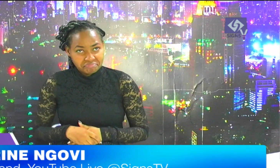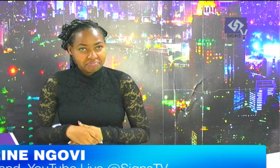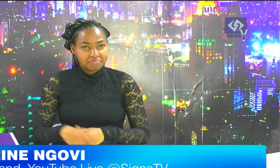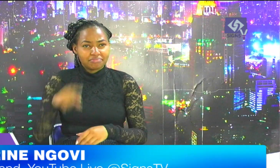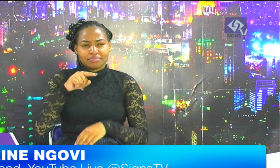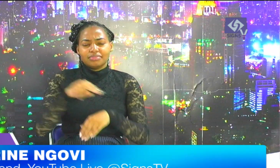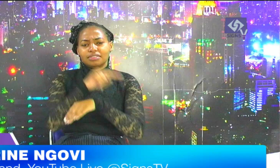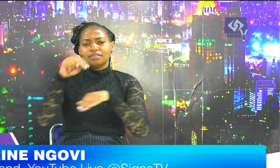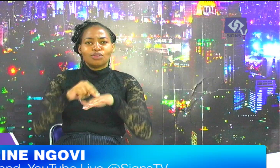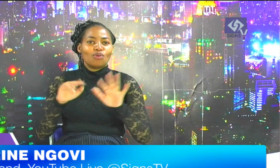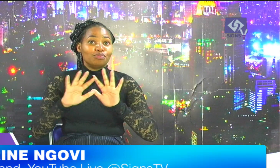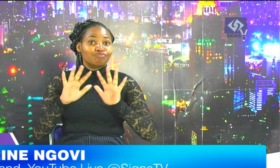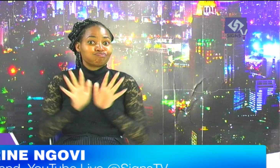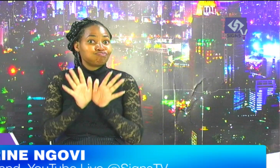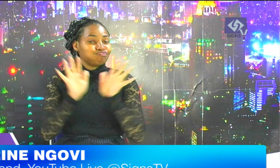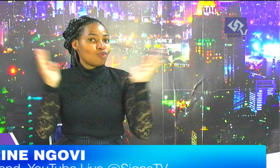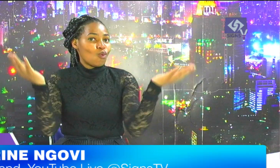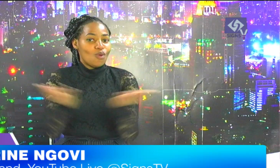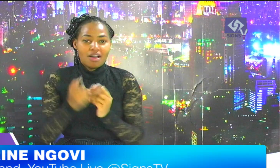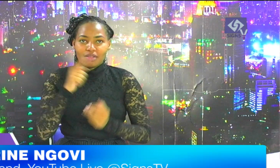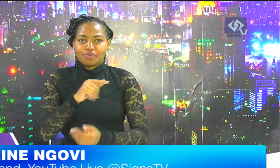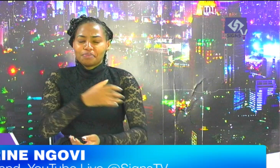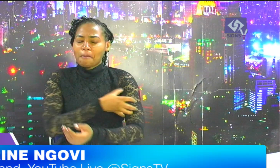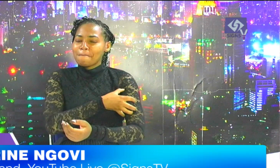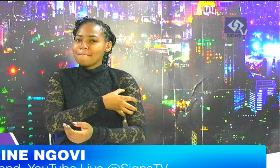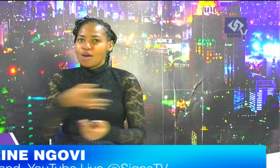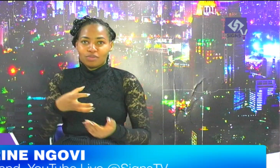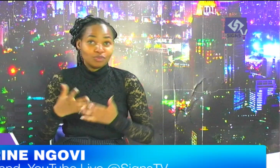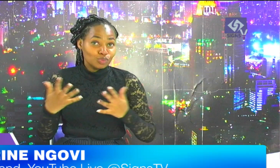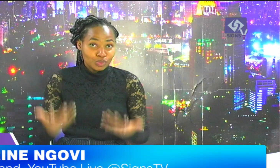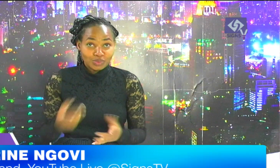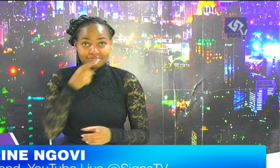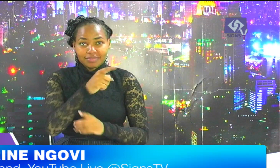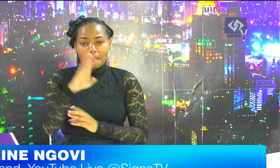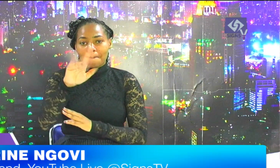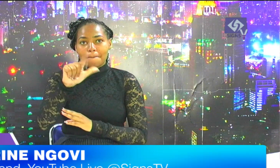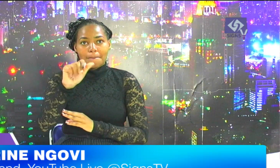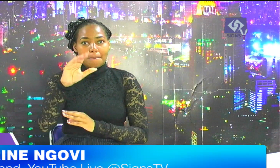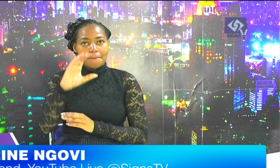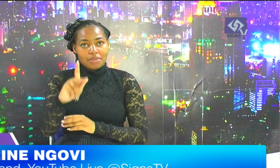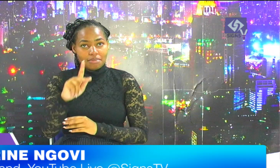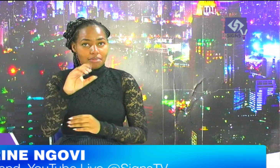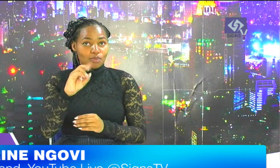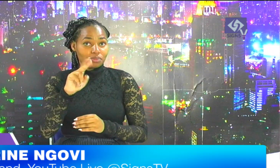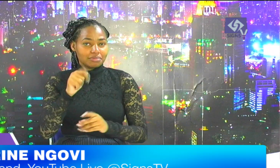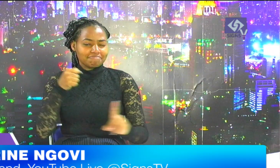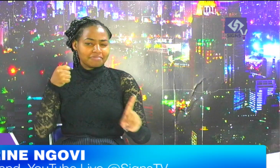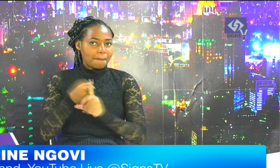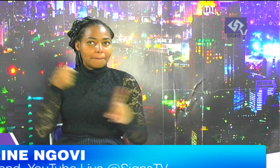Next news item: the nationwide power blackout that hit Kenya